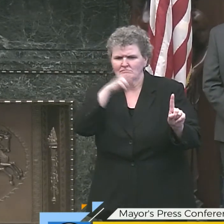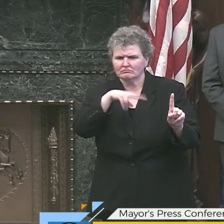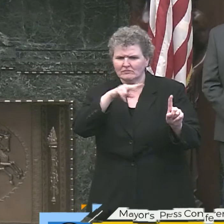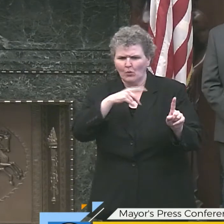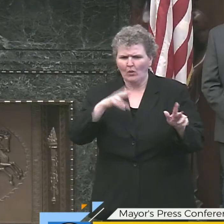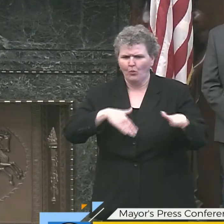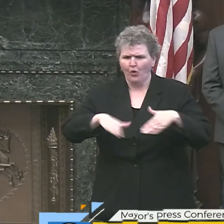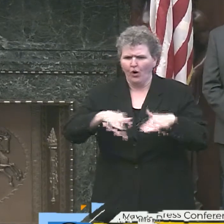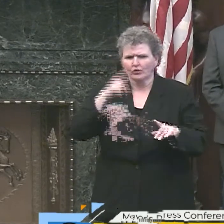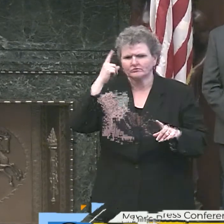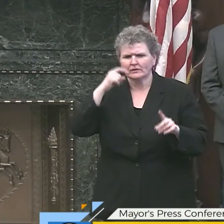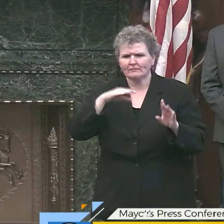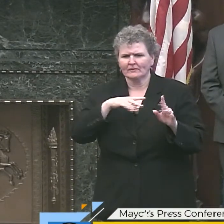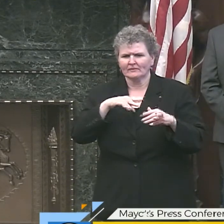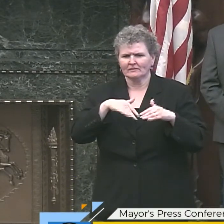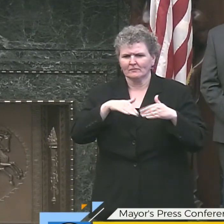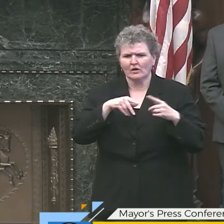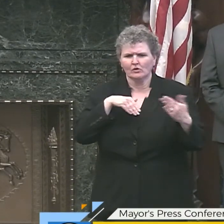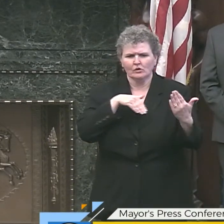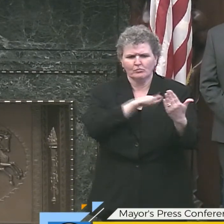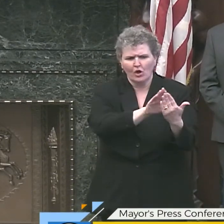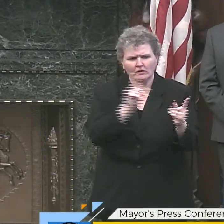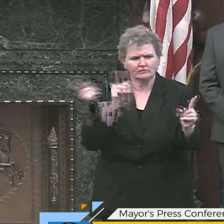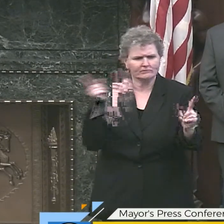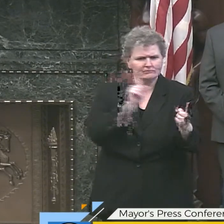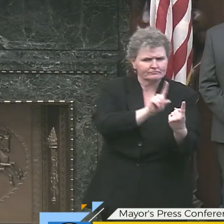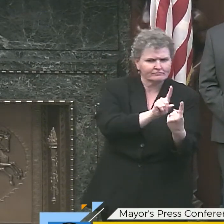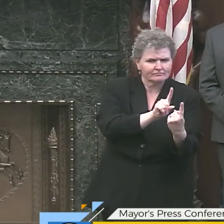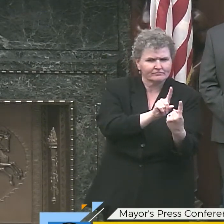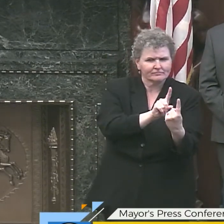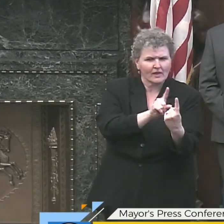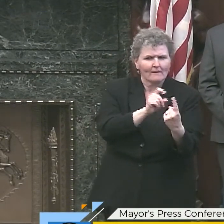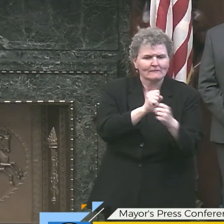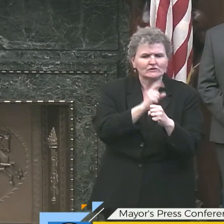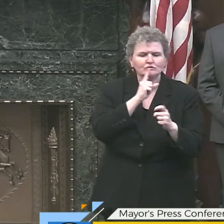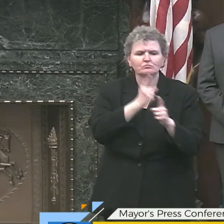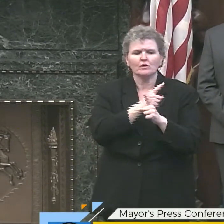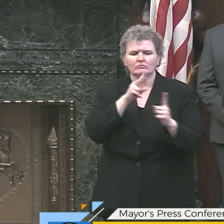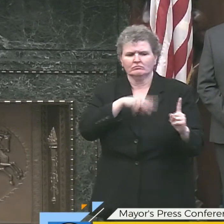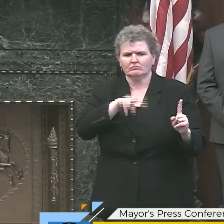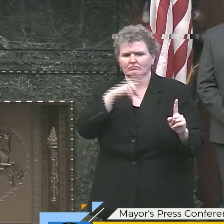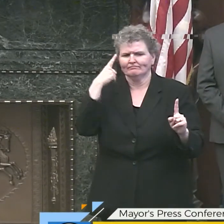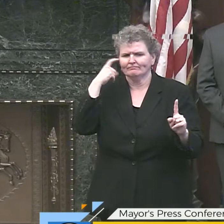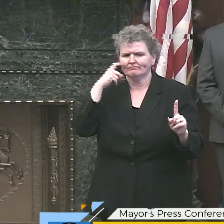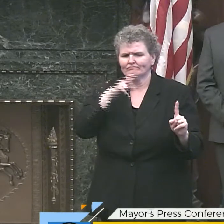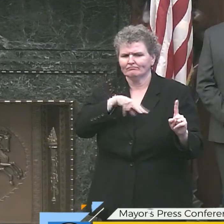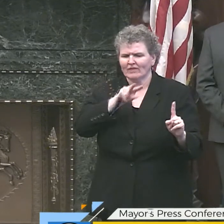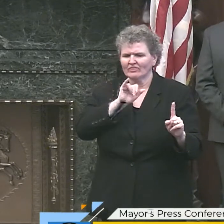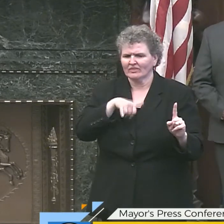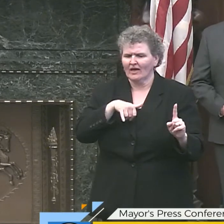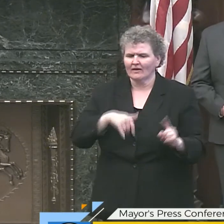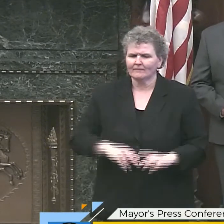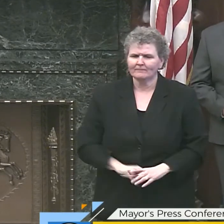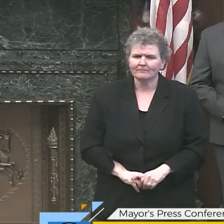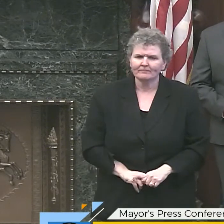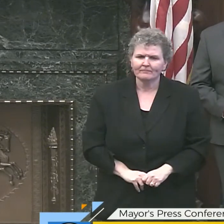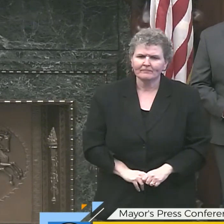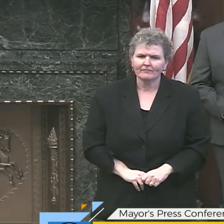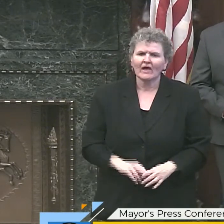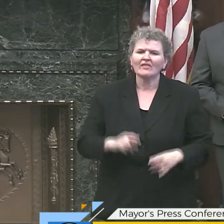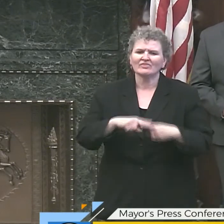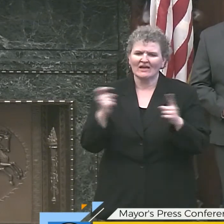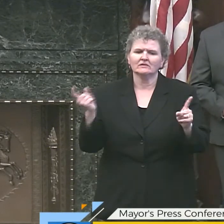And has the Commissioner told you about any areas where social distancing has been a severe problem geographically in the city? Is there an area